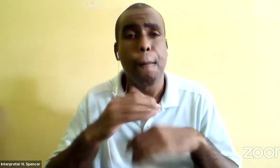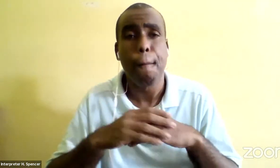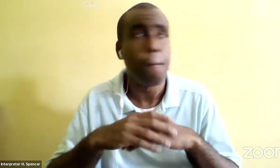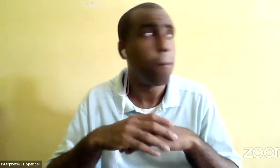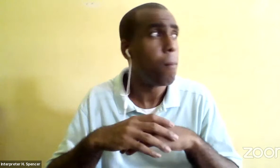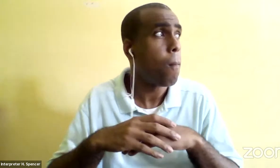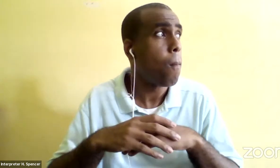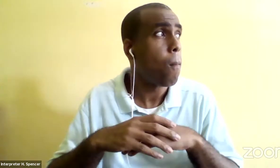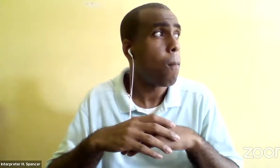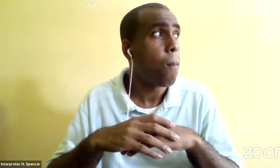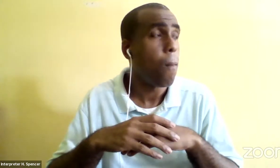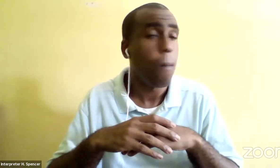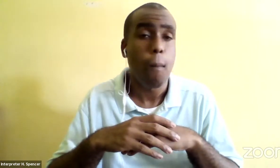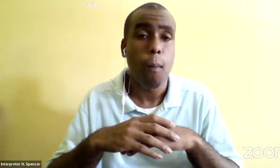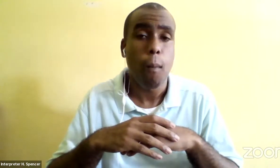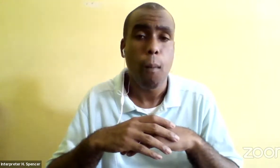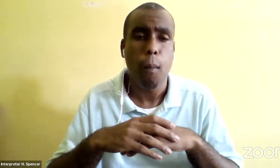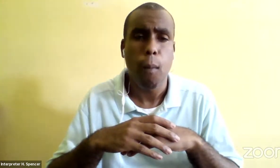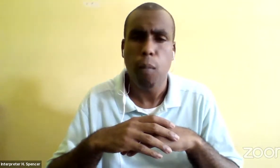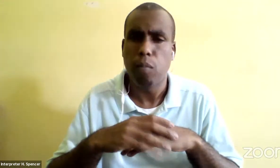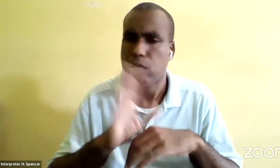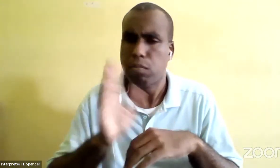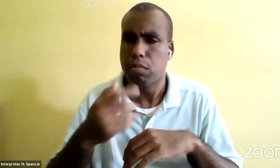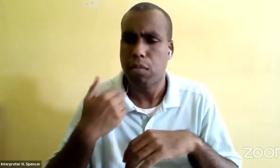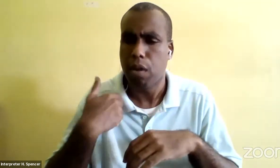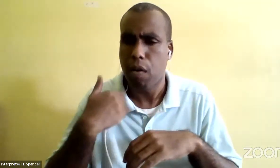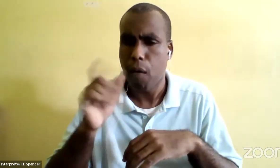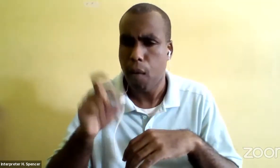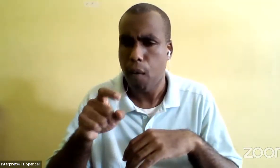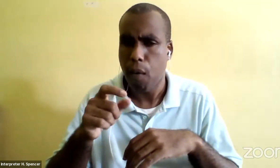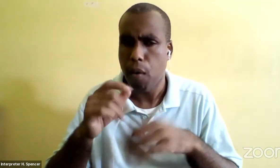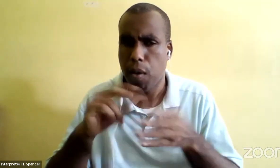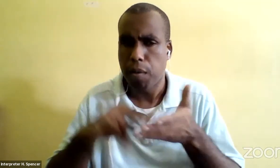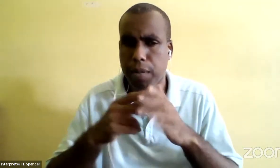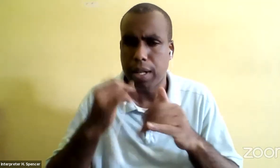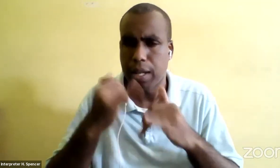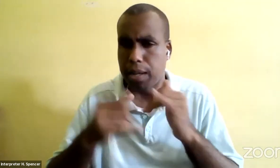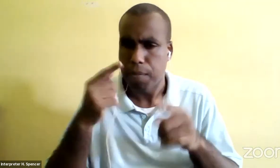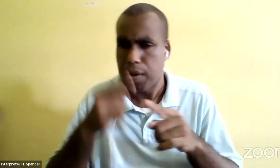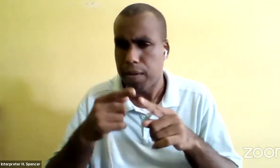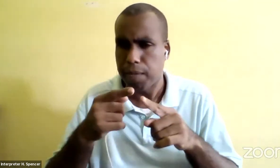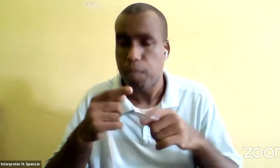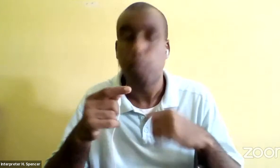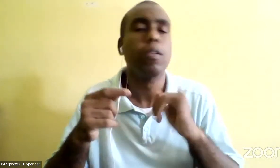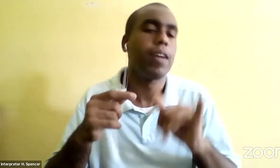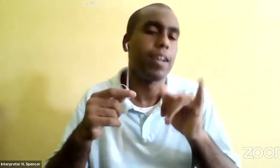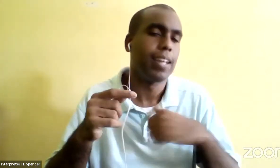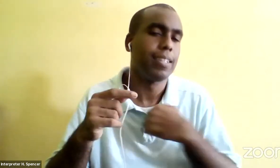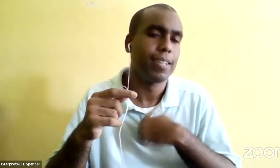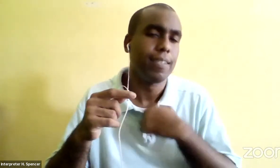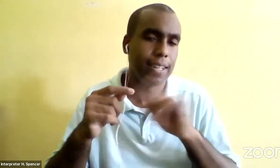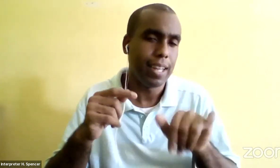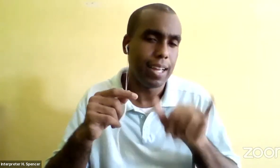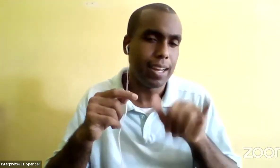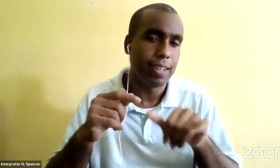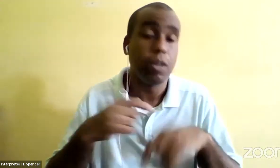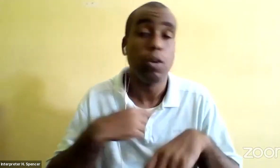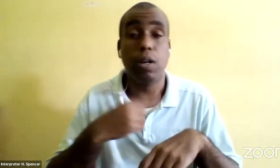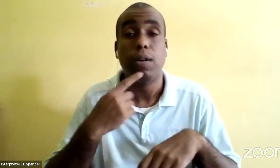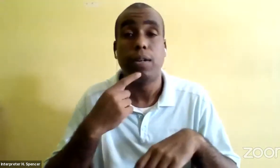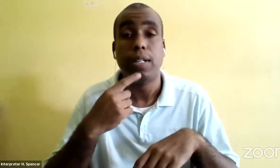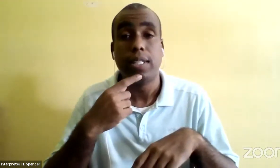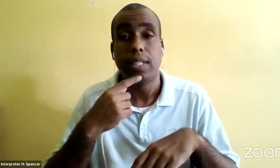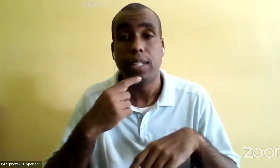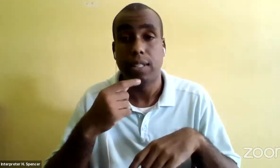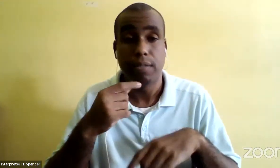What do you mean last question? I didn't have a question. Means last point? Yeah, the last point, sorry. Oh, I saying the